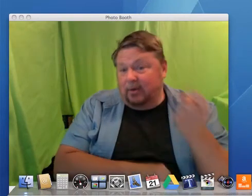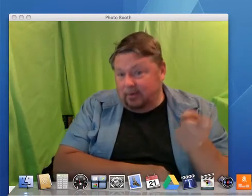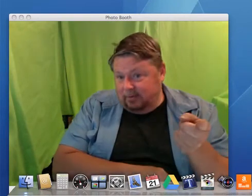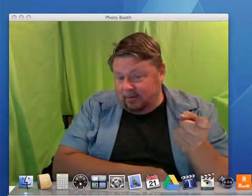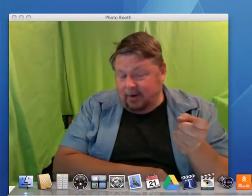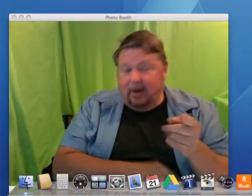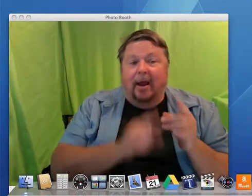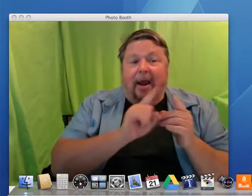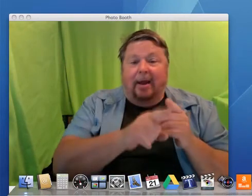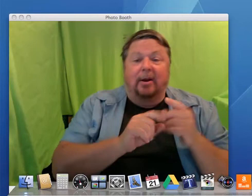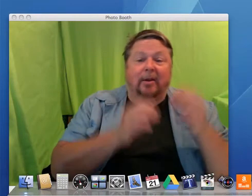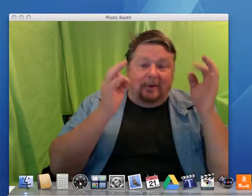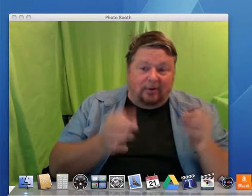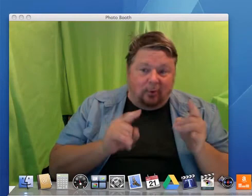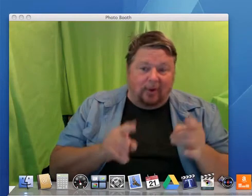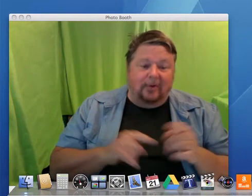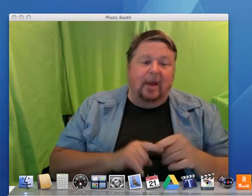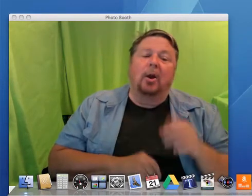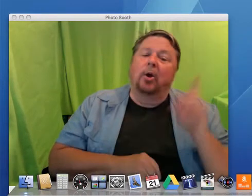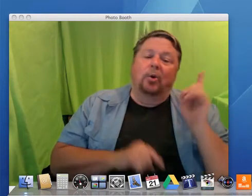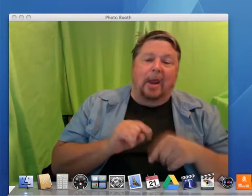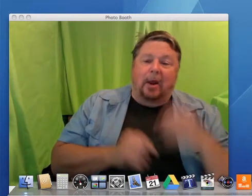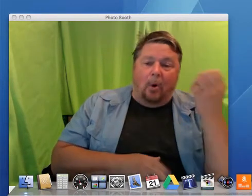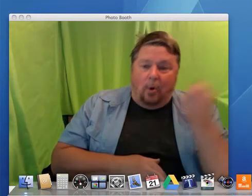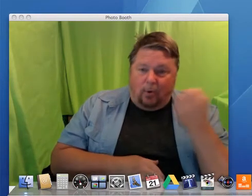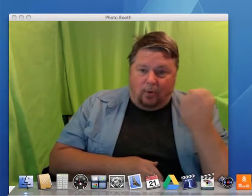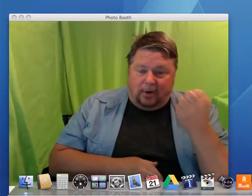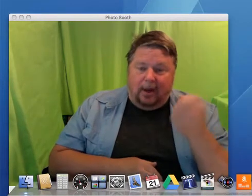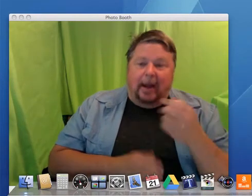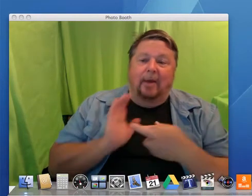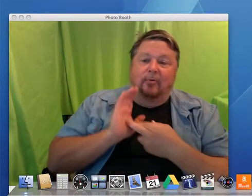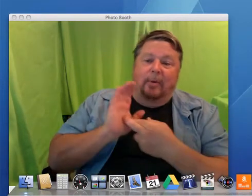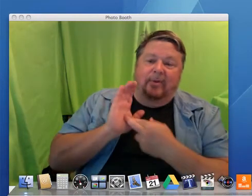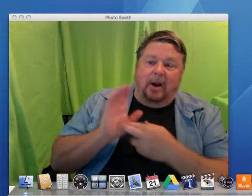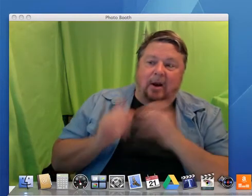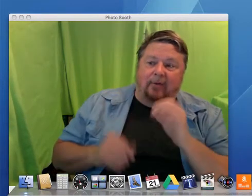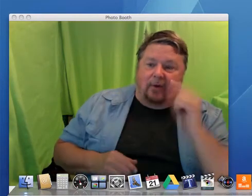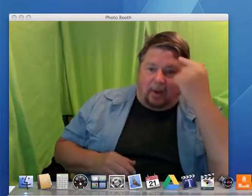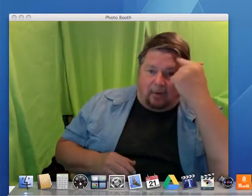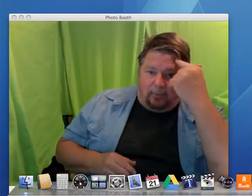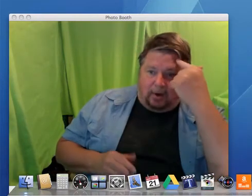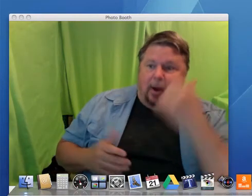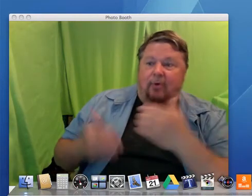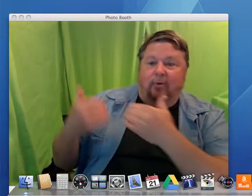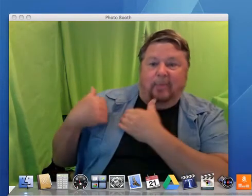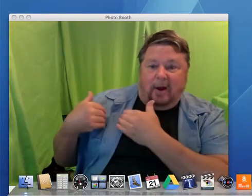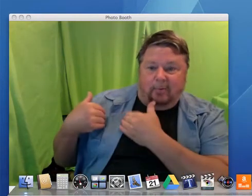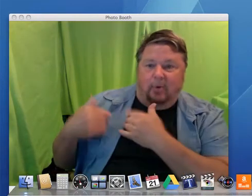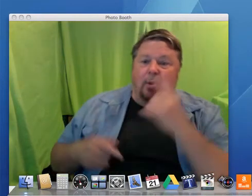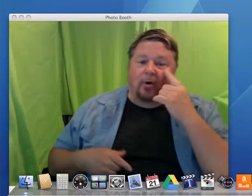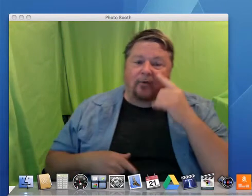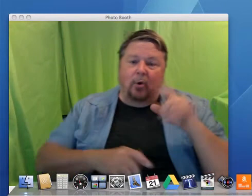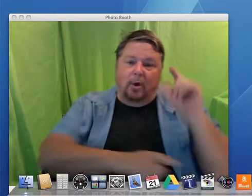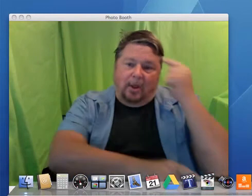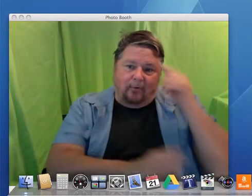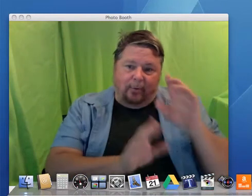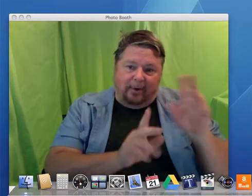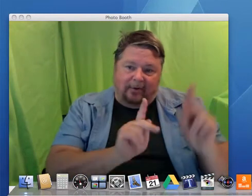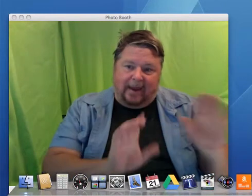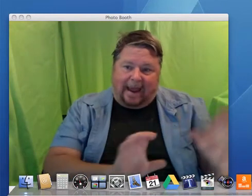won. And the decision was that you can't hold a representative of the government responsible for